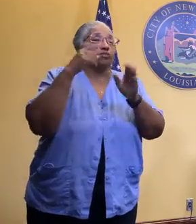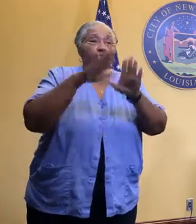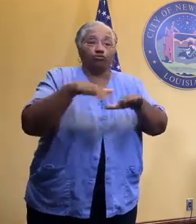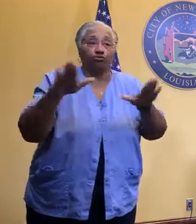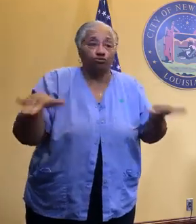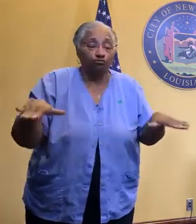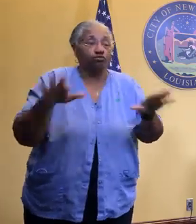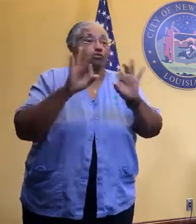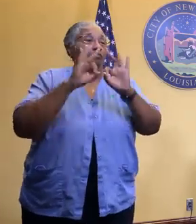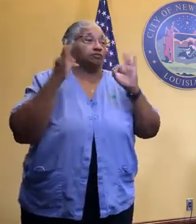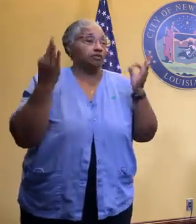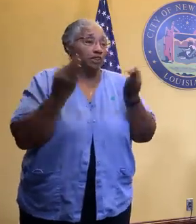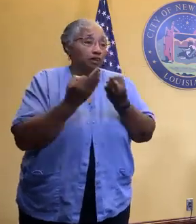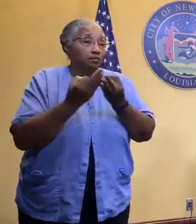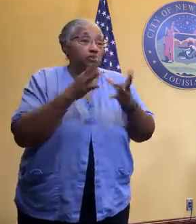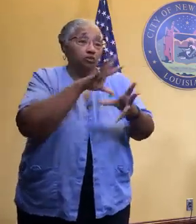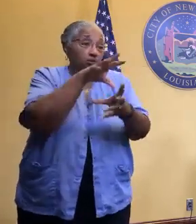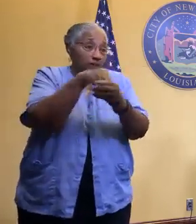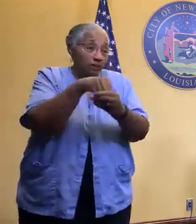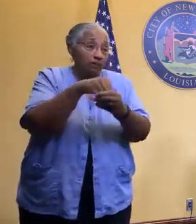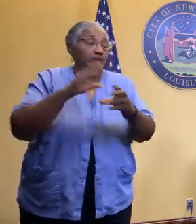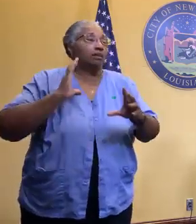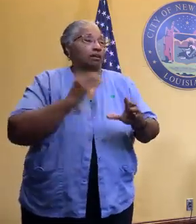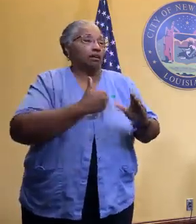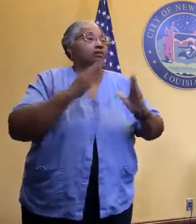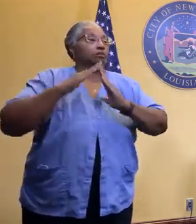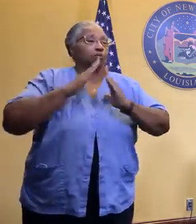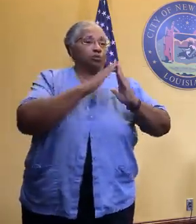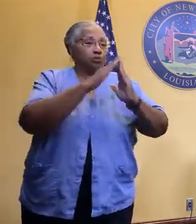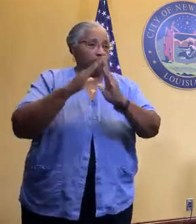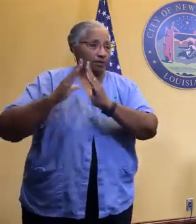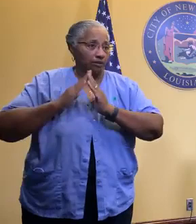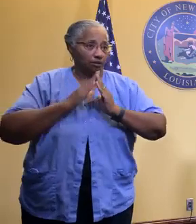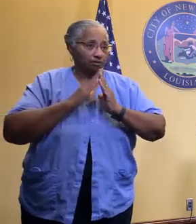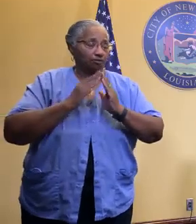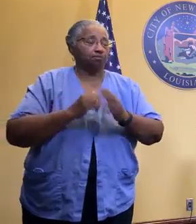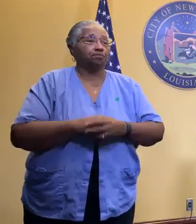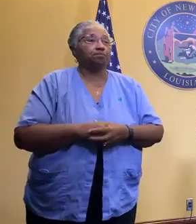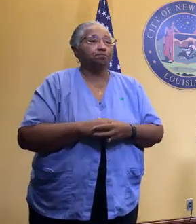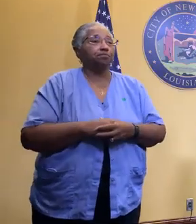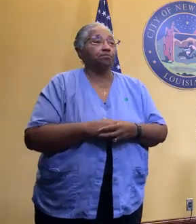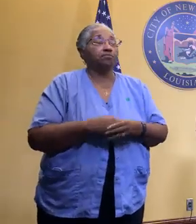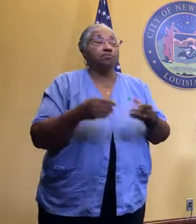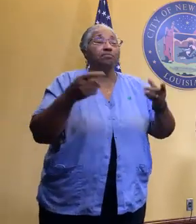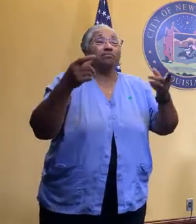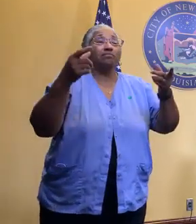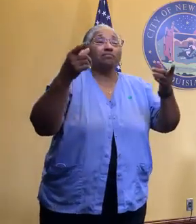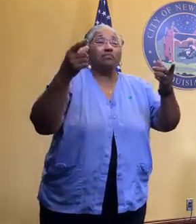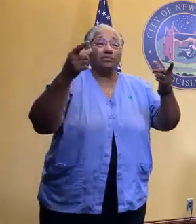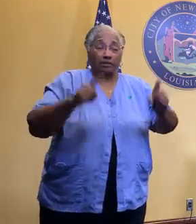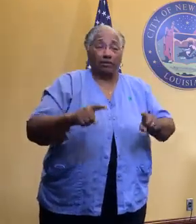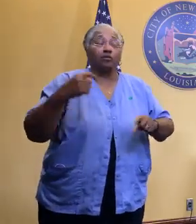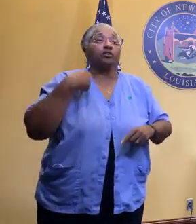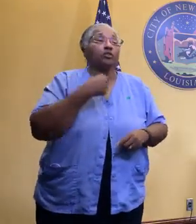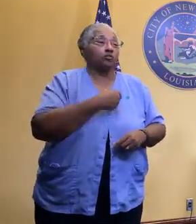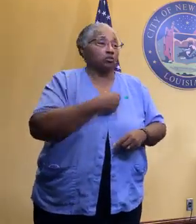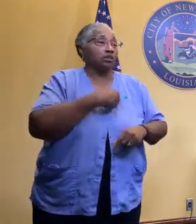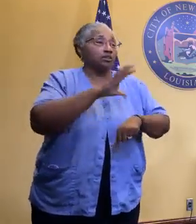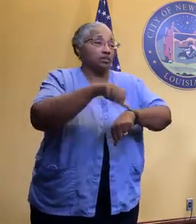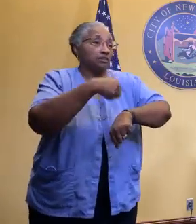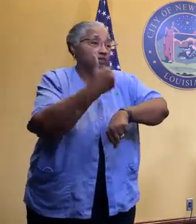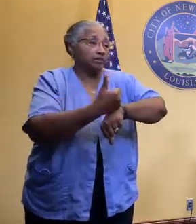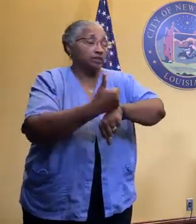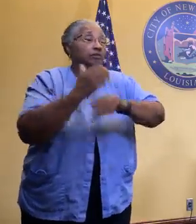and families in our community. You know, when we design a city, in the city